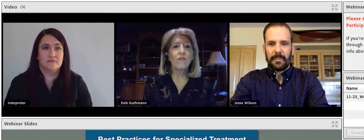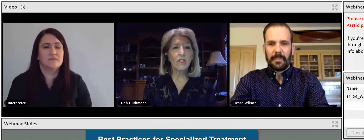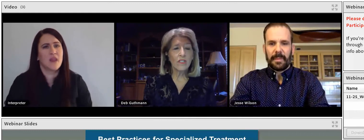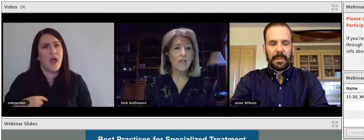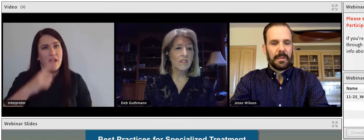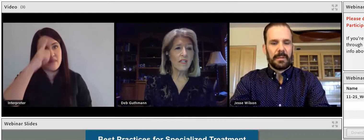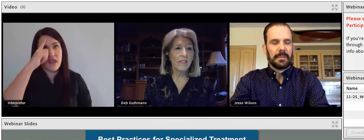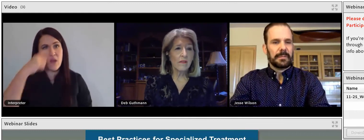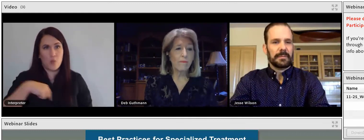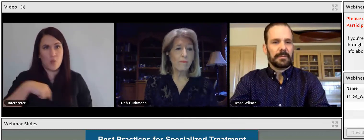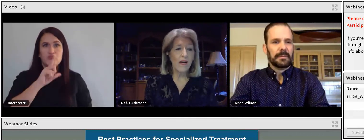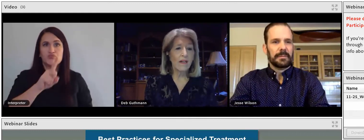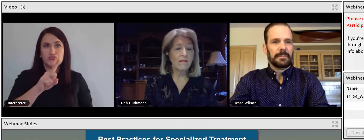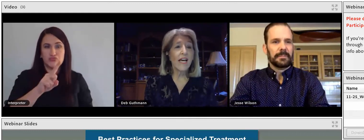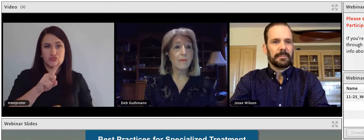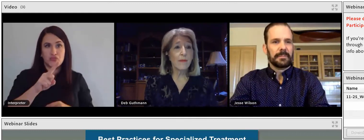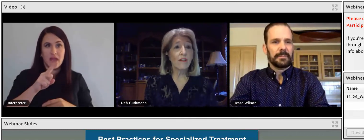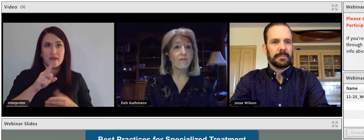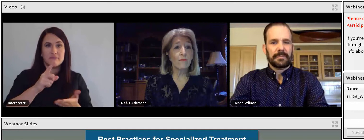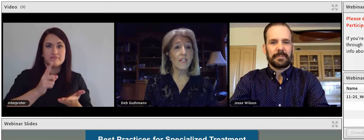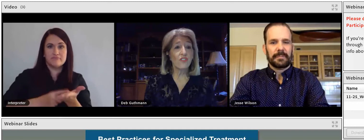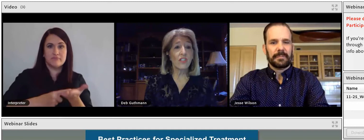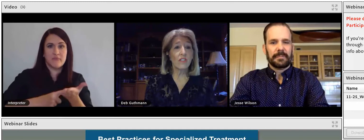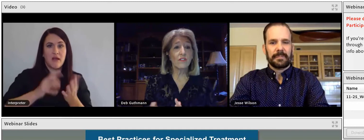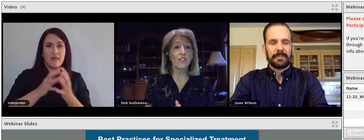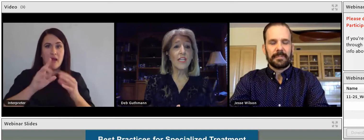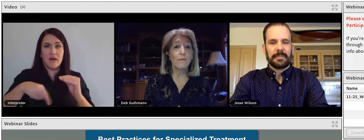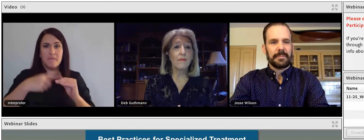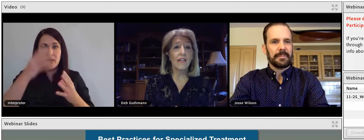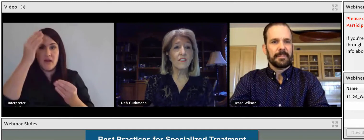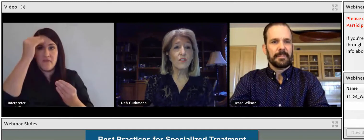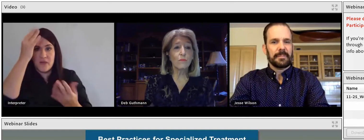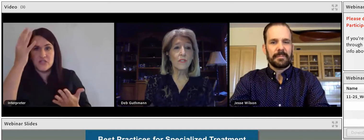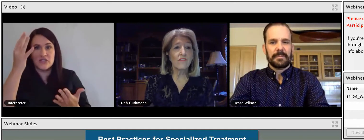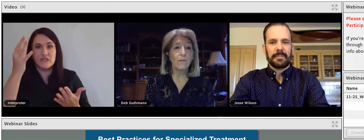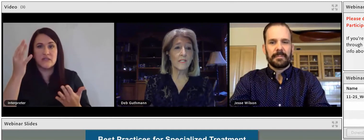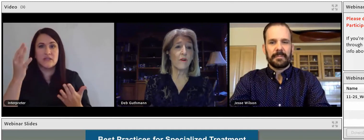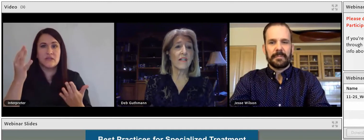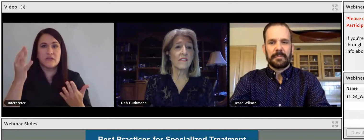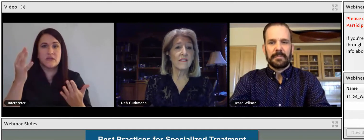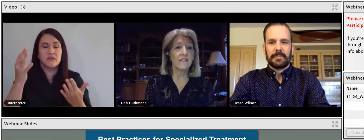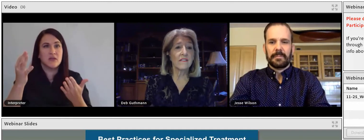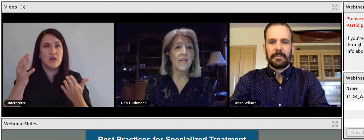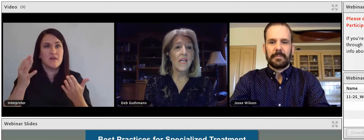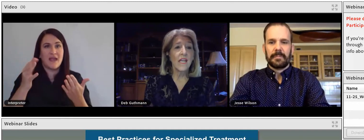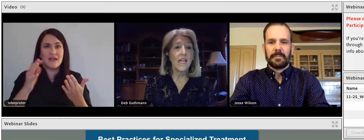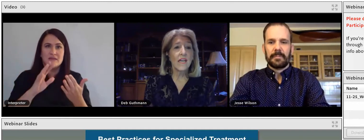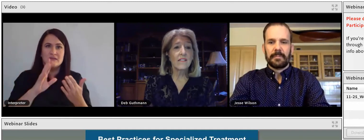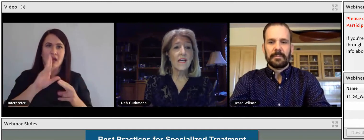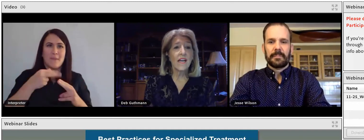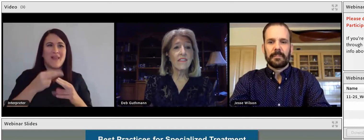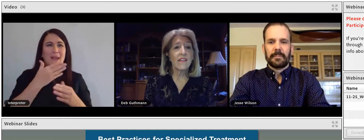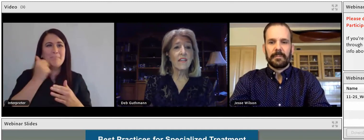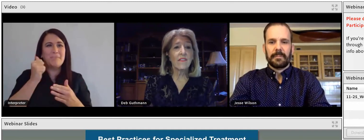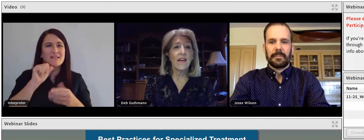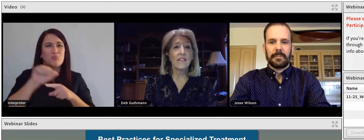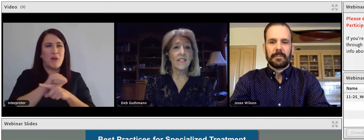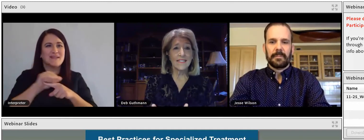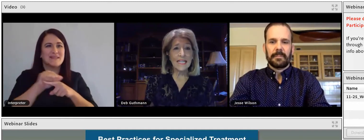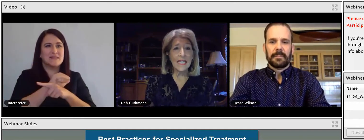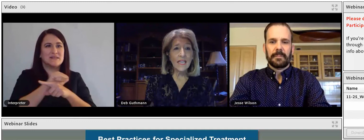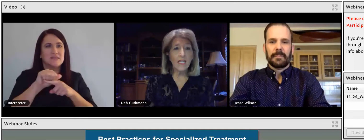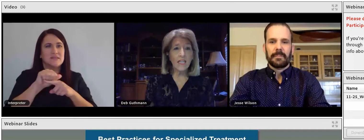I think we've really talked a lot about information to keep in mind in terms of best practices. And I